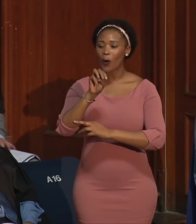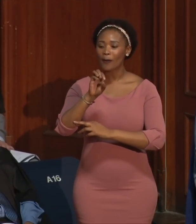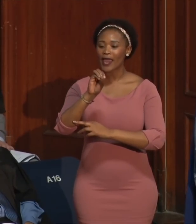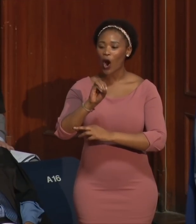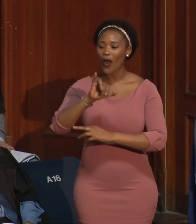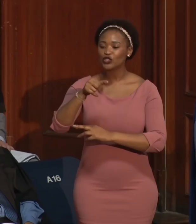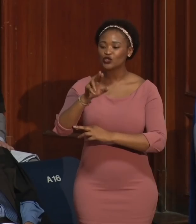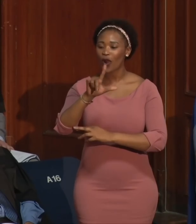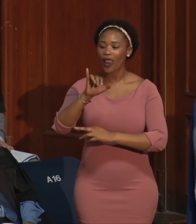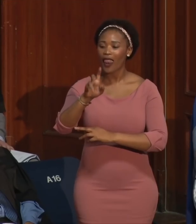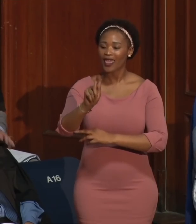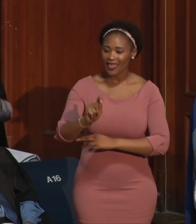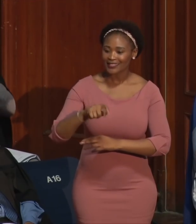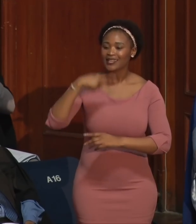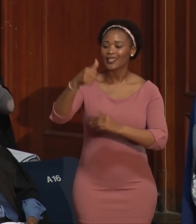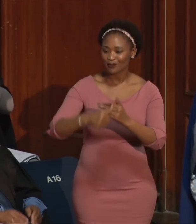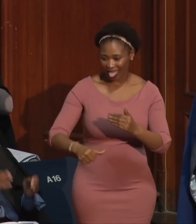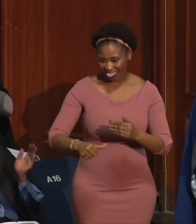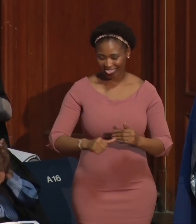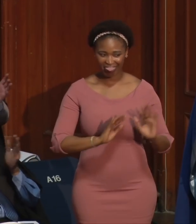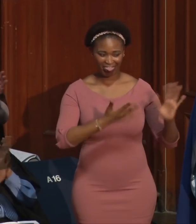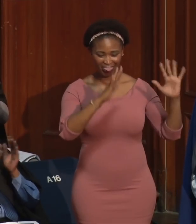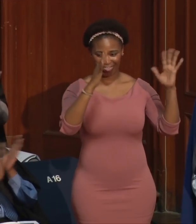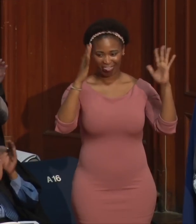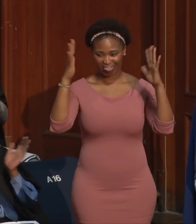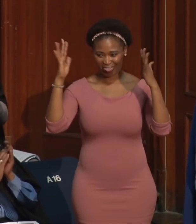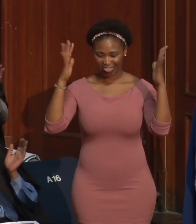month. Ladies and gentlemen, our students.